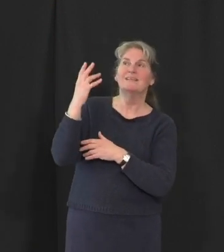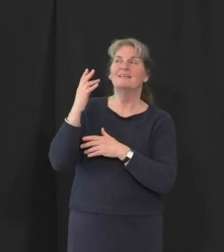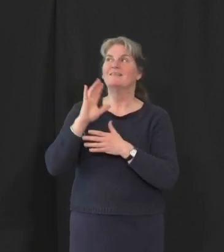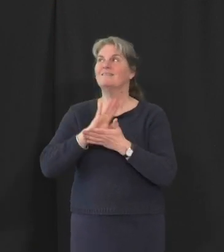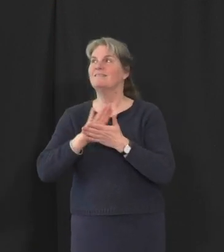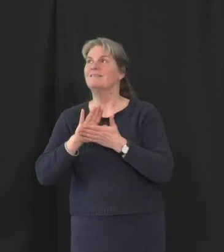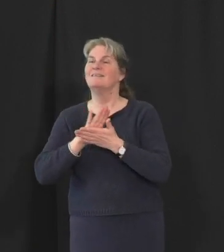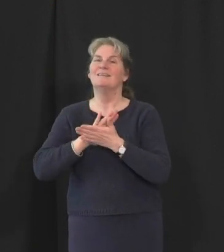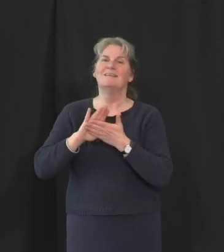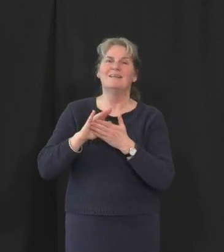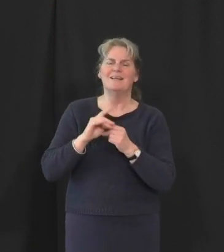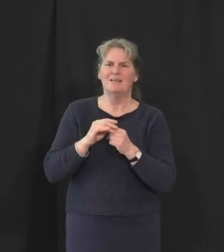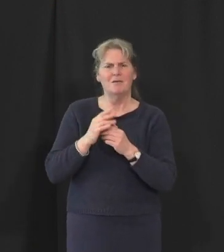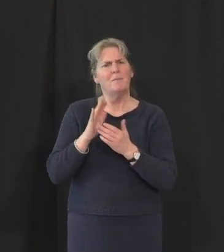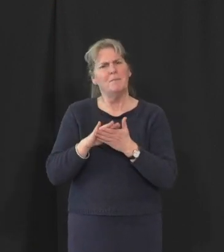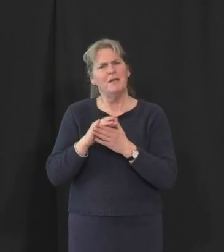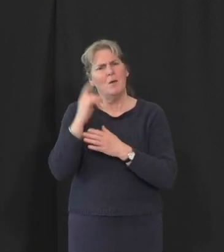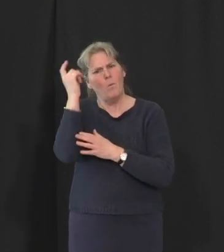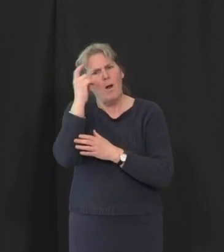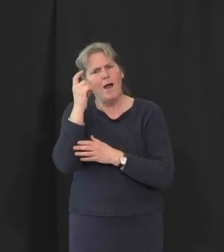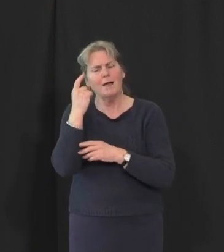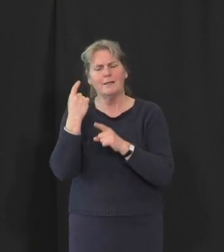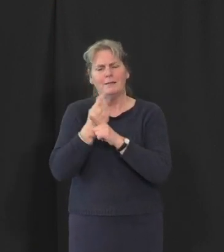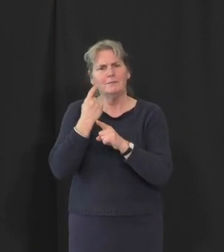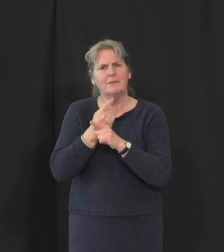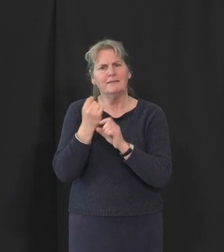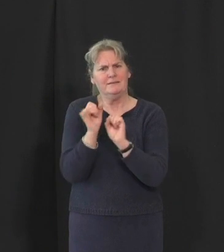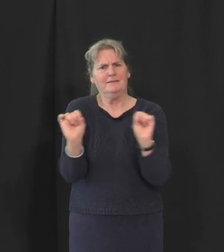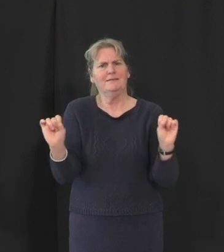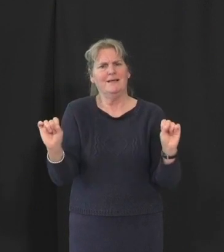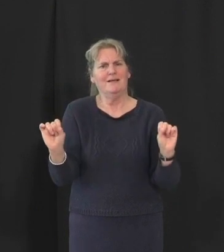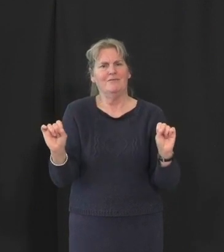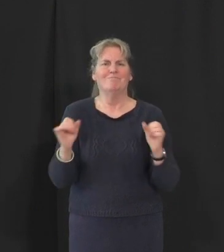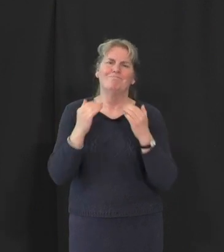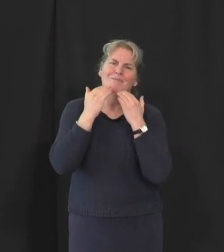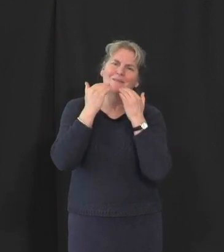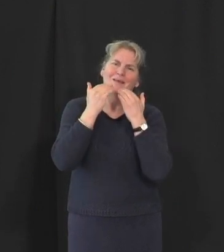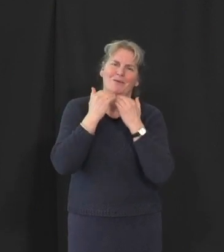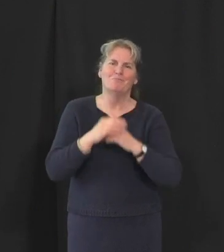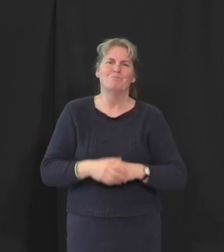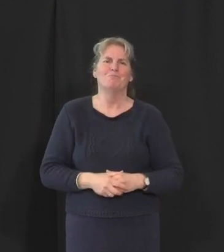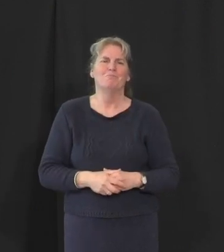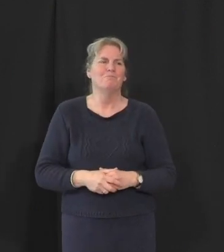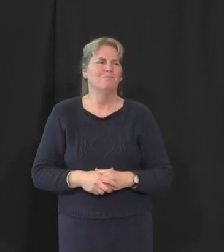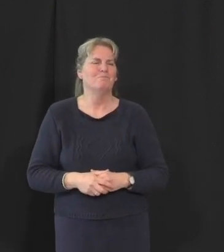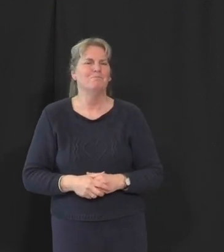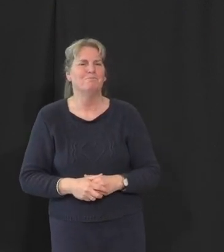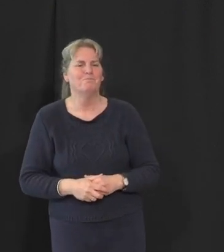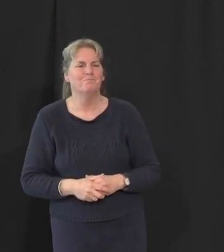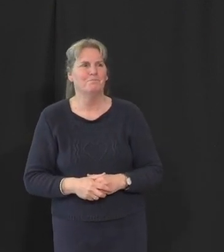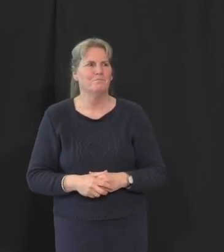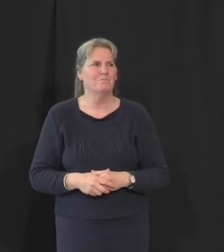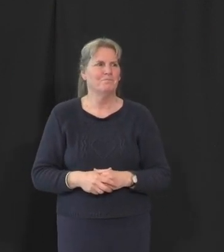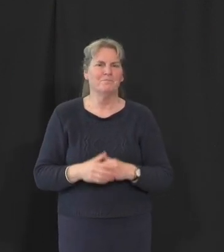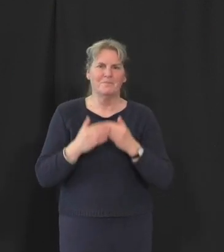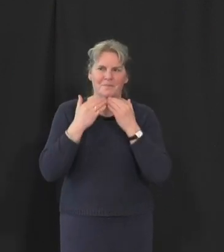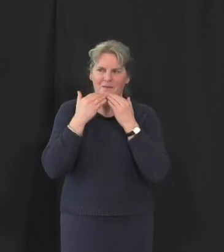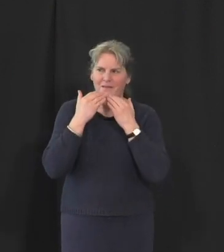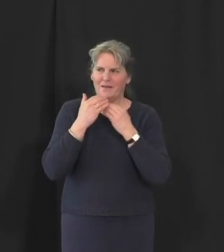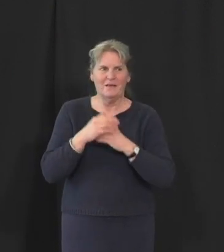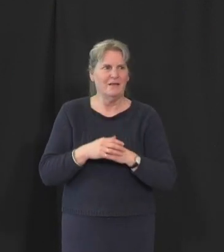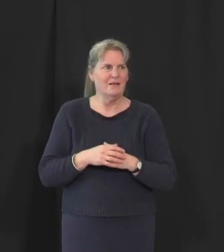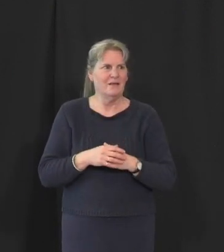ready. Let's use it wisely and use it well. Thank you. Merci. Merci, Joe. Thank you, Premier